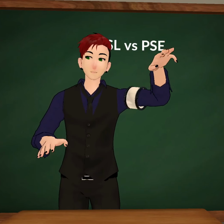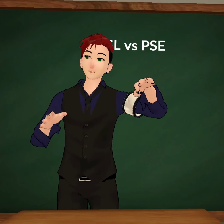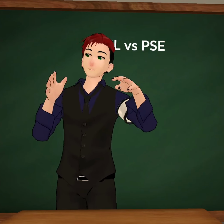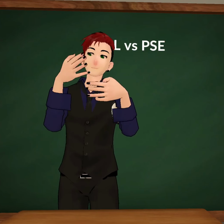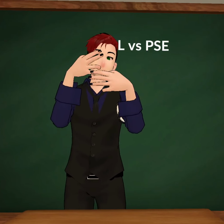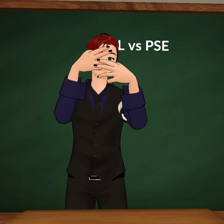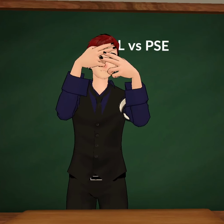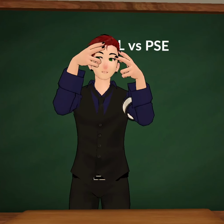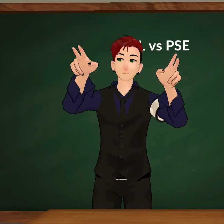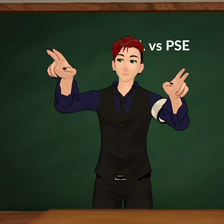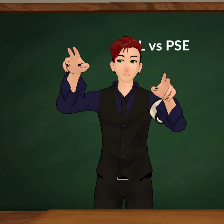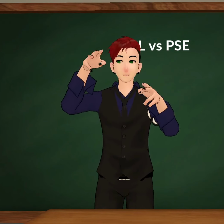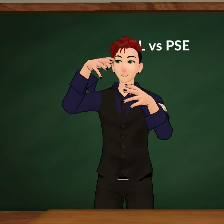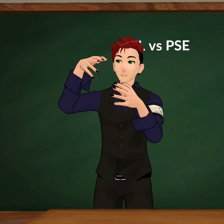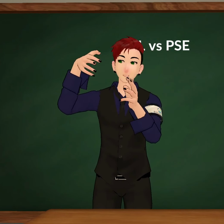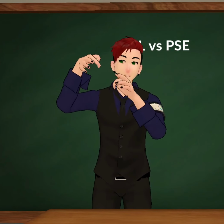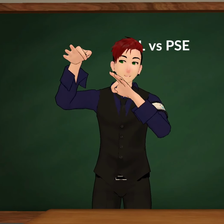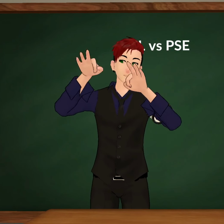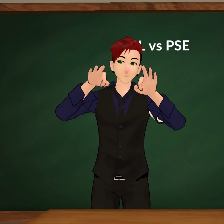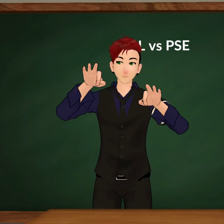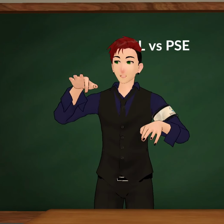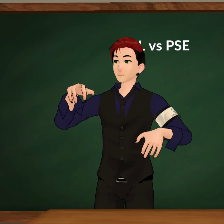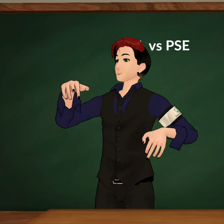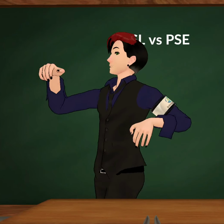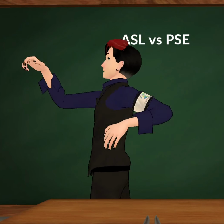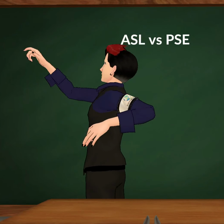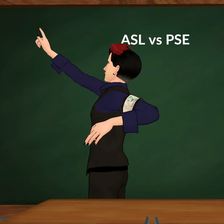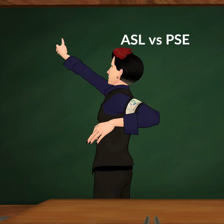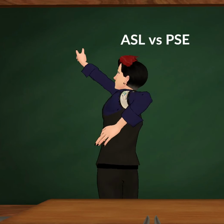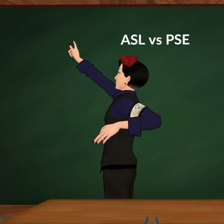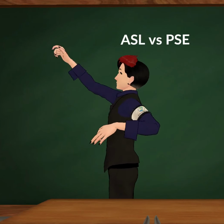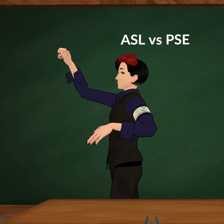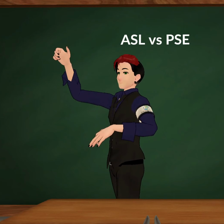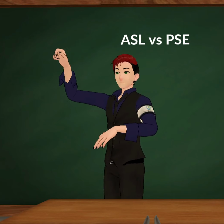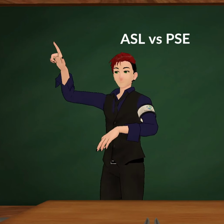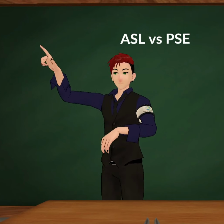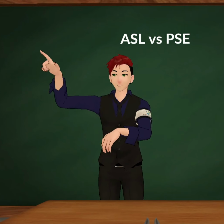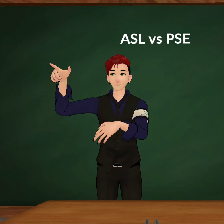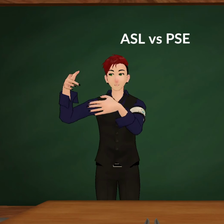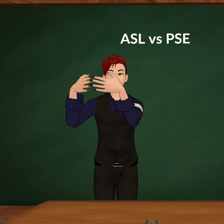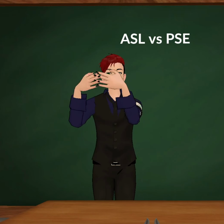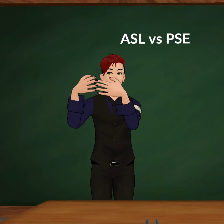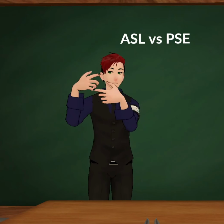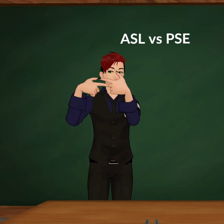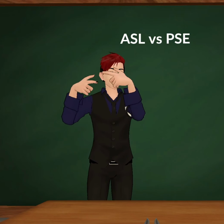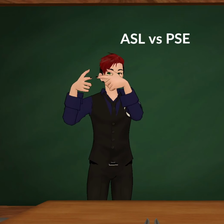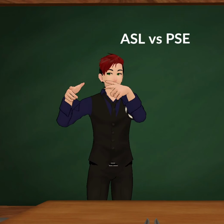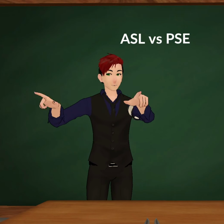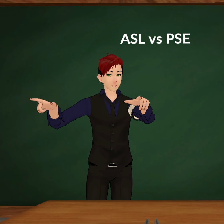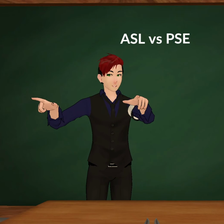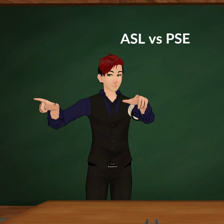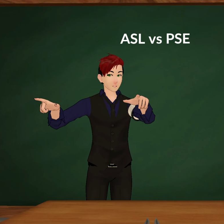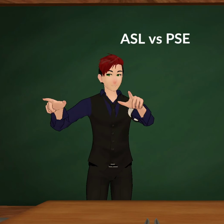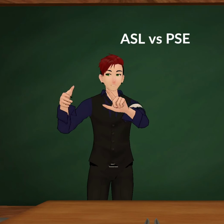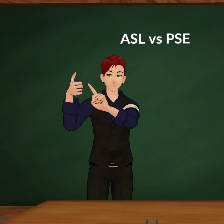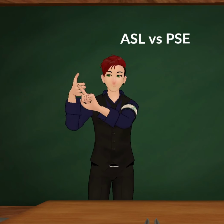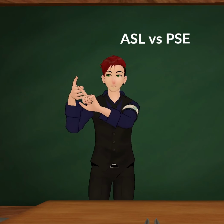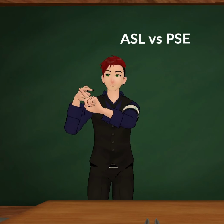Okay. So, brief, quick little explanation. So, ASL is American Sign Language.